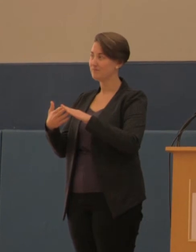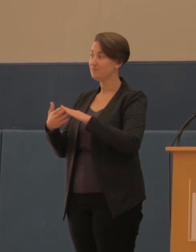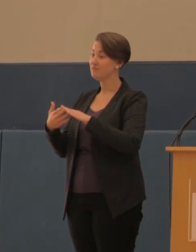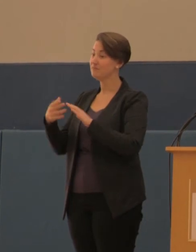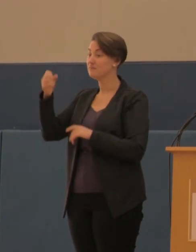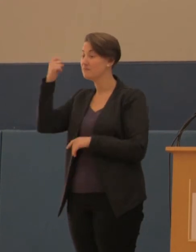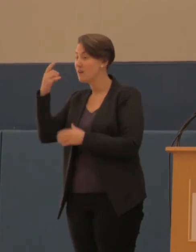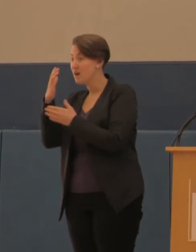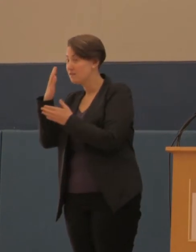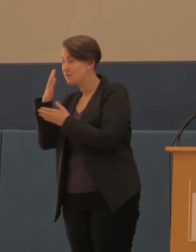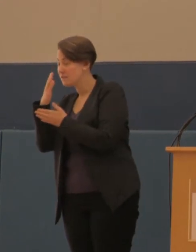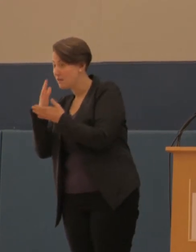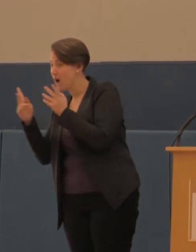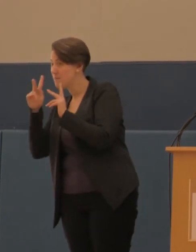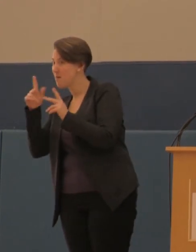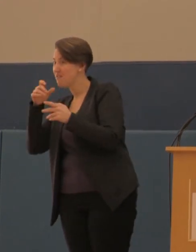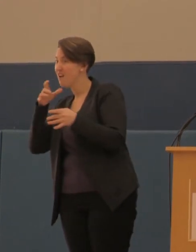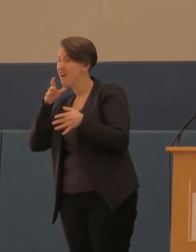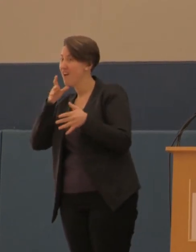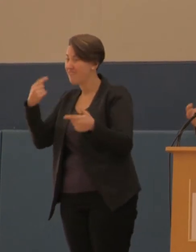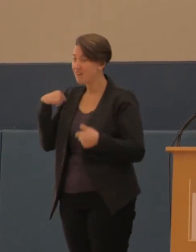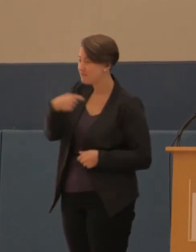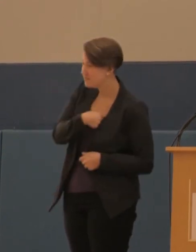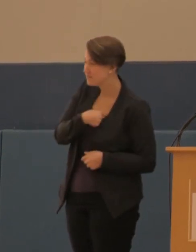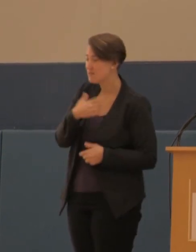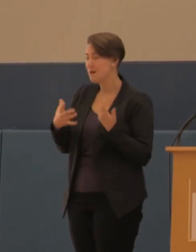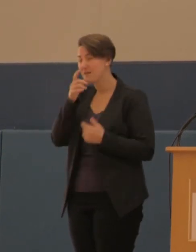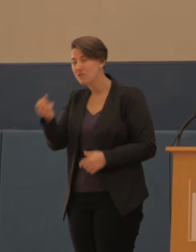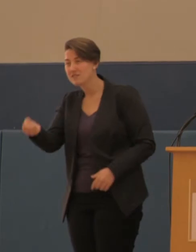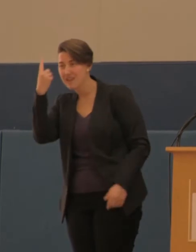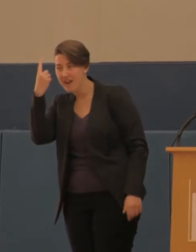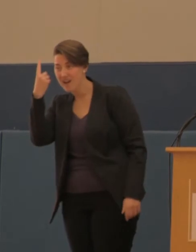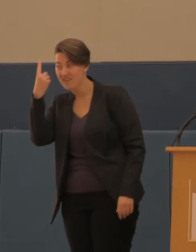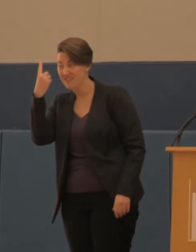who hate us, don't understand us, and because of that,